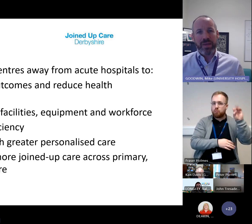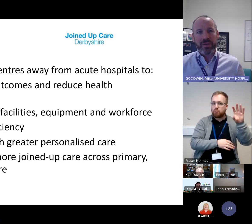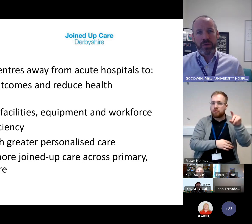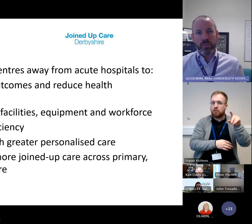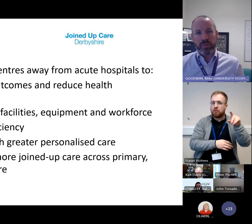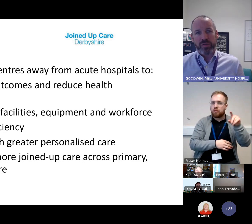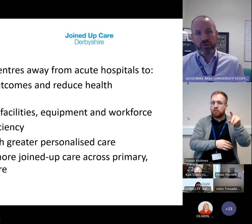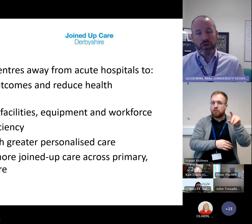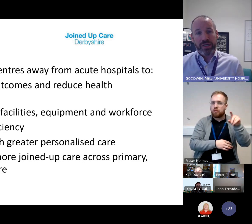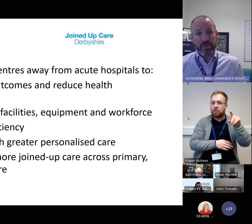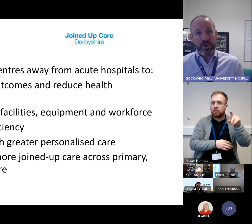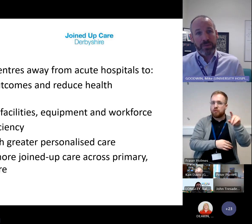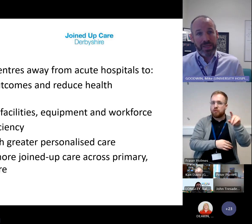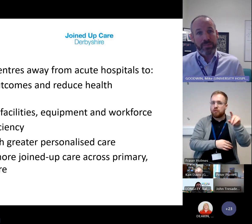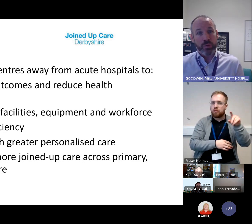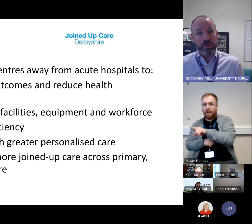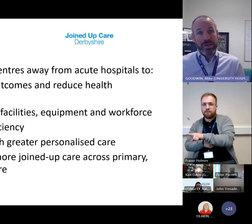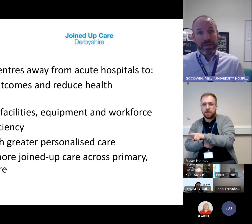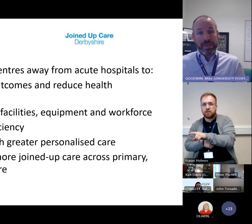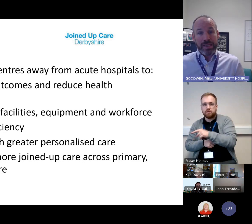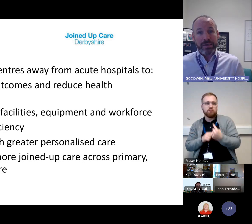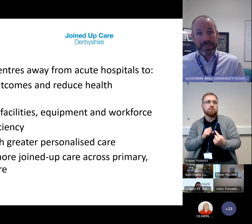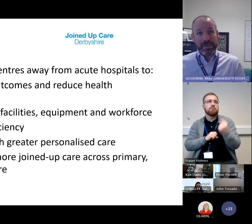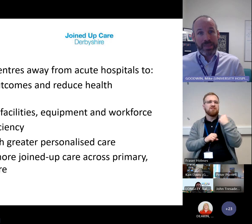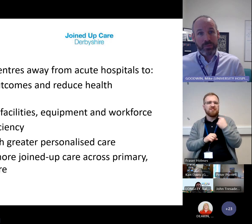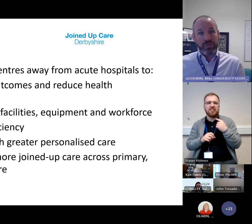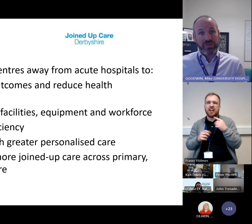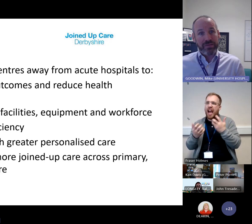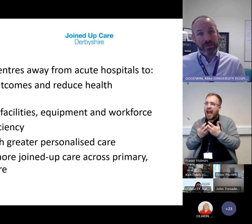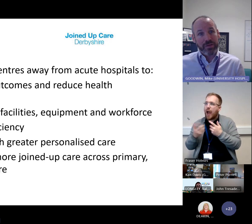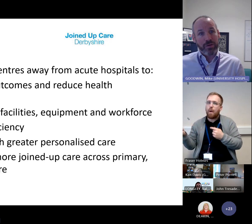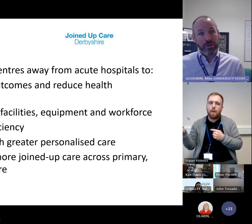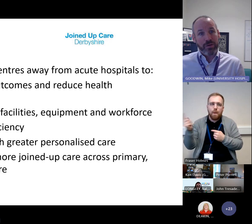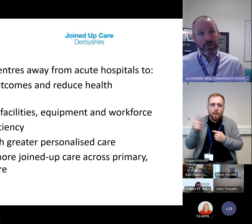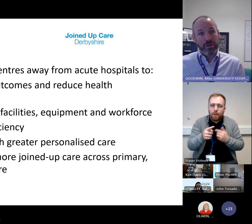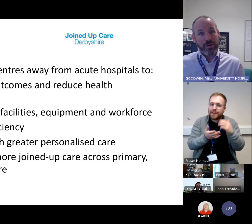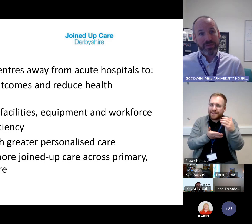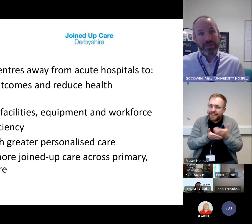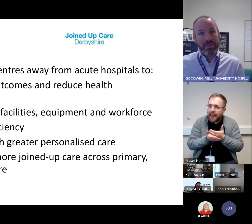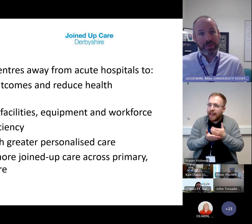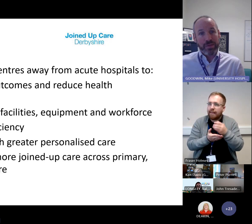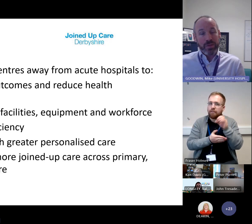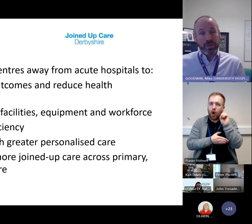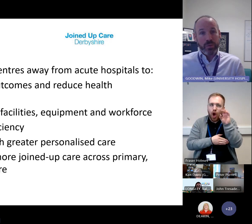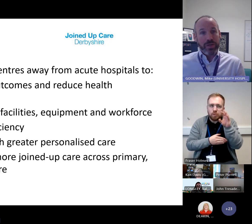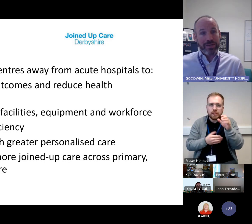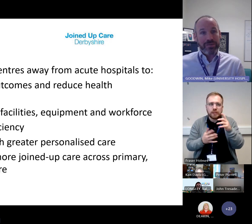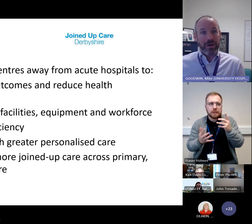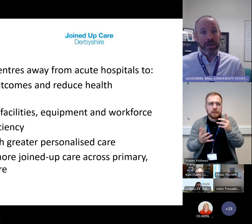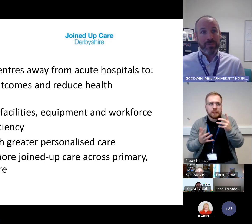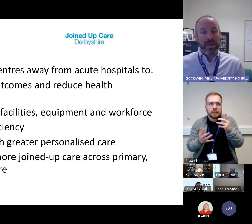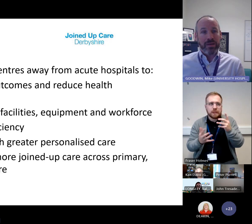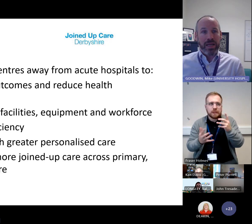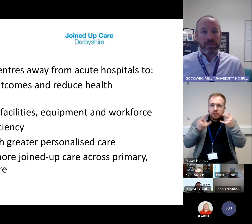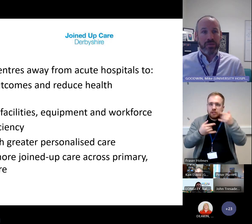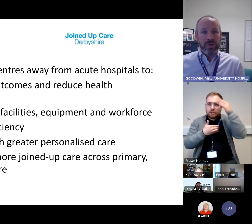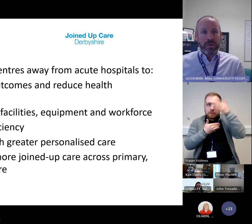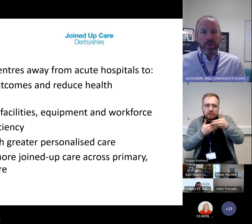the pandemic. We were struggling to bring people in and keep people safe in the hospital at that particular point in